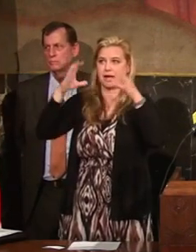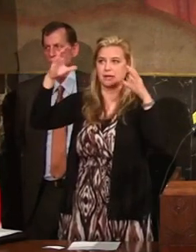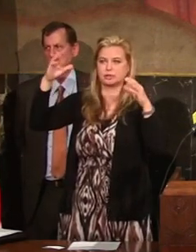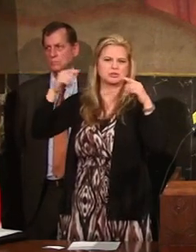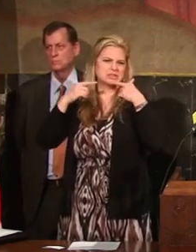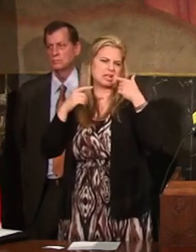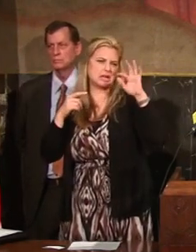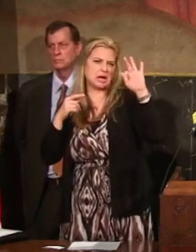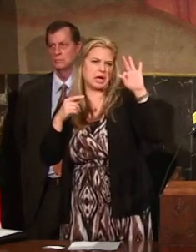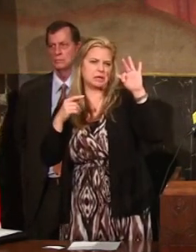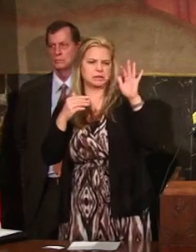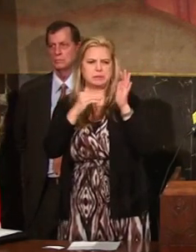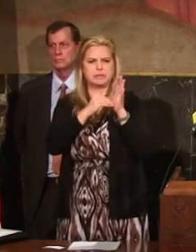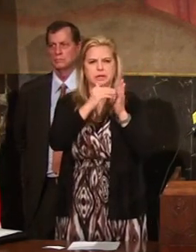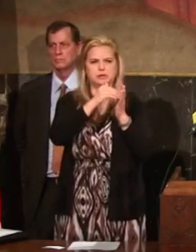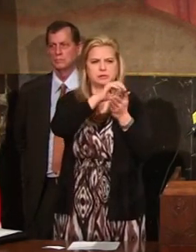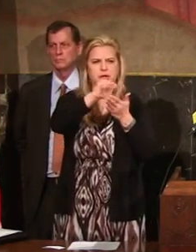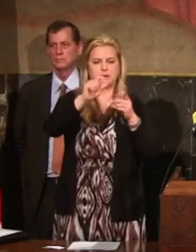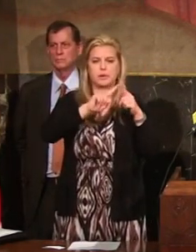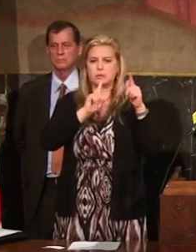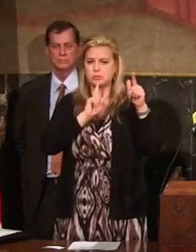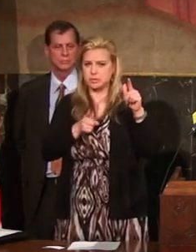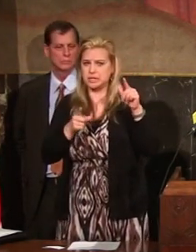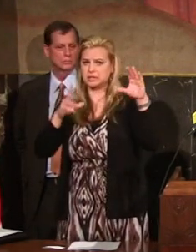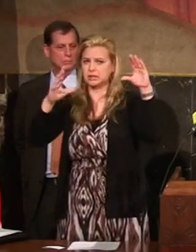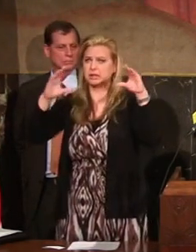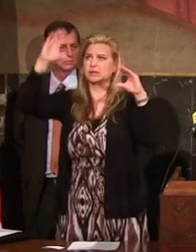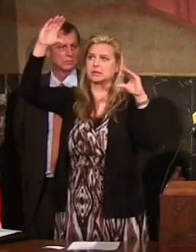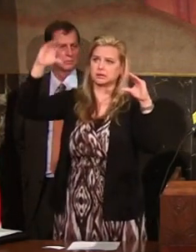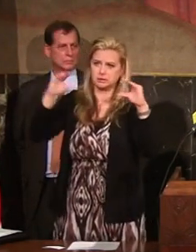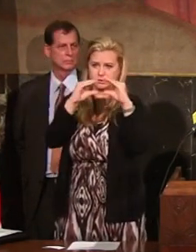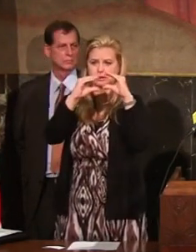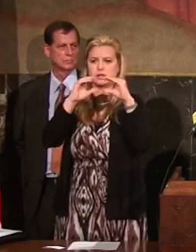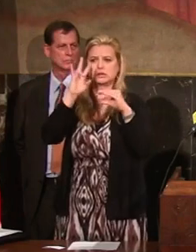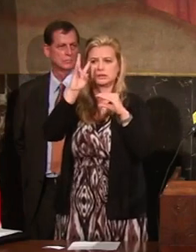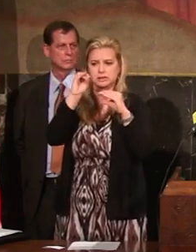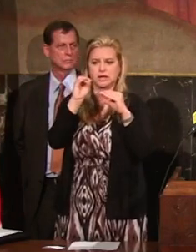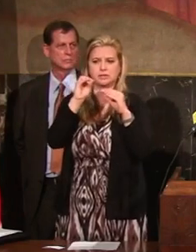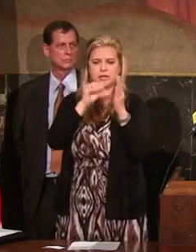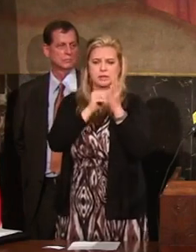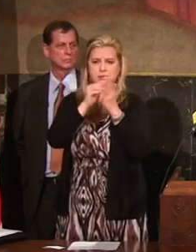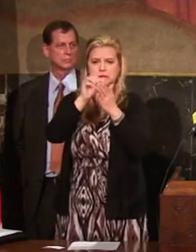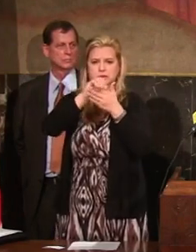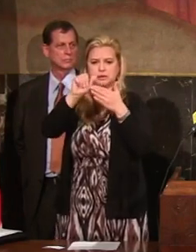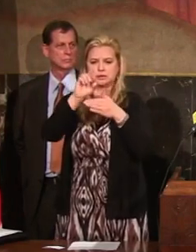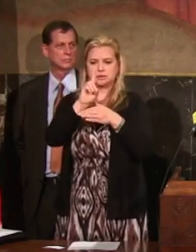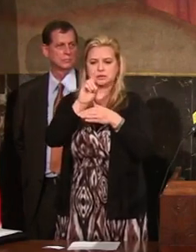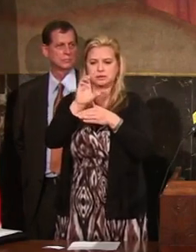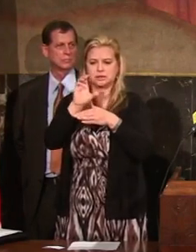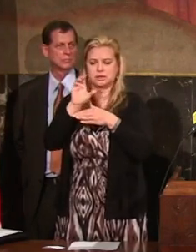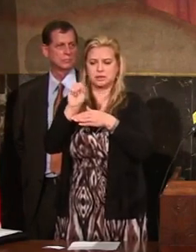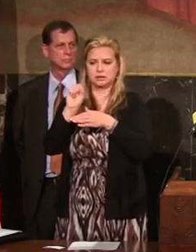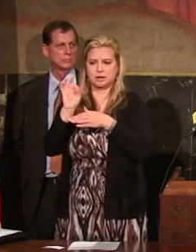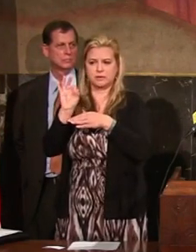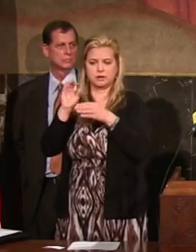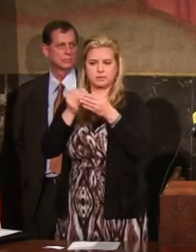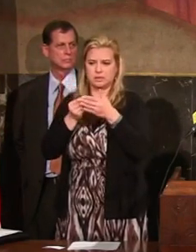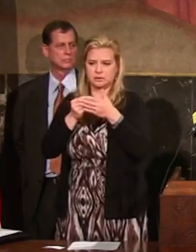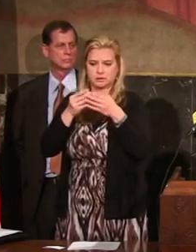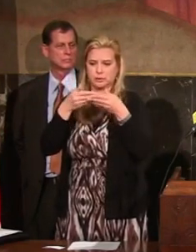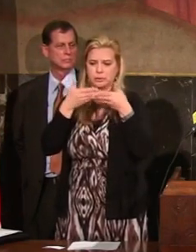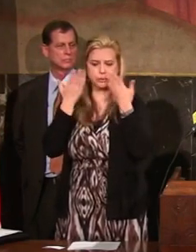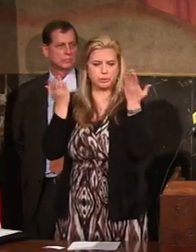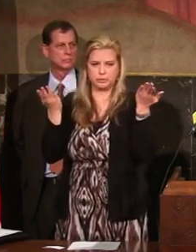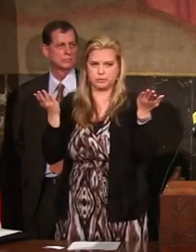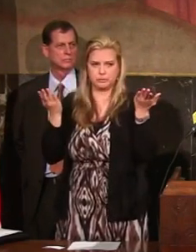it's a $19 million cut, but what I really deal with is $70 million in DCFS money that won't be there. And